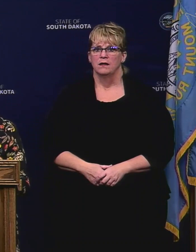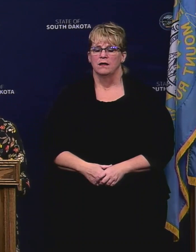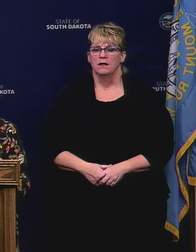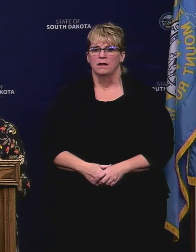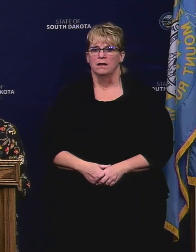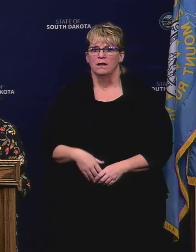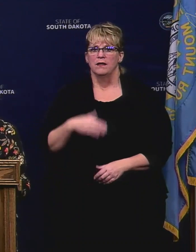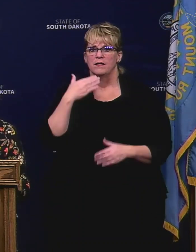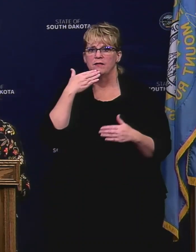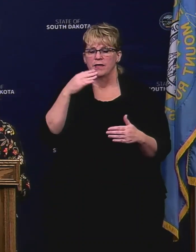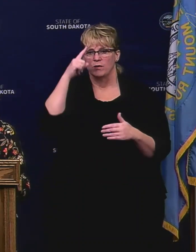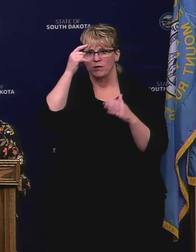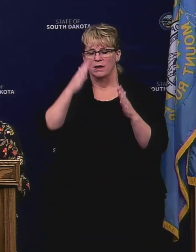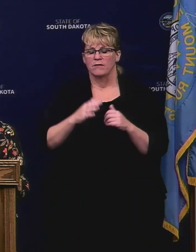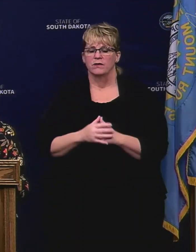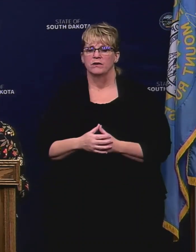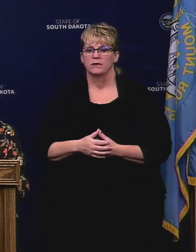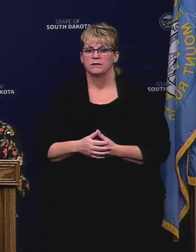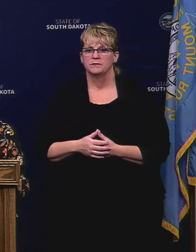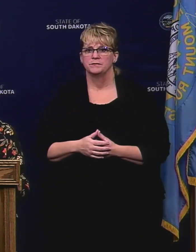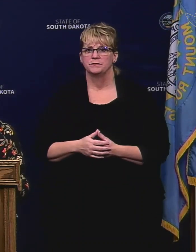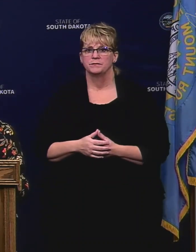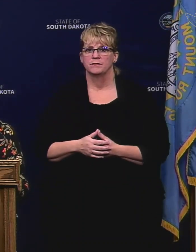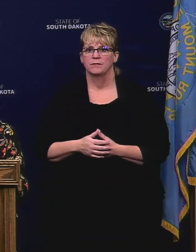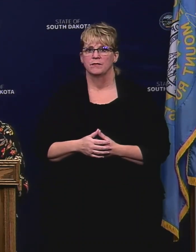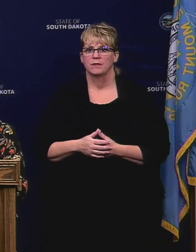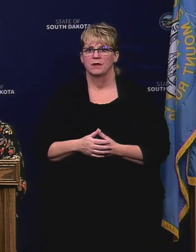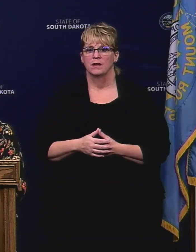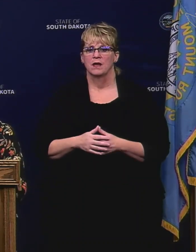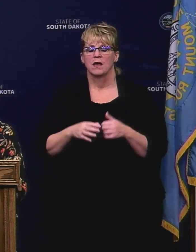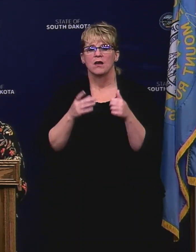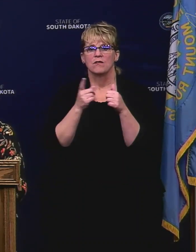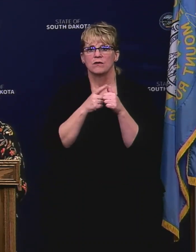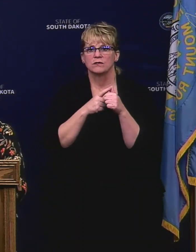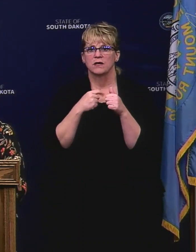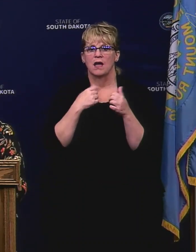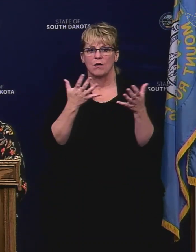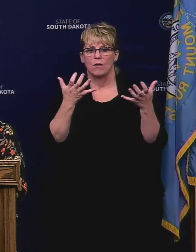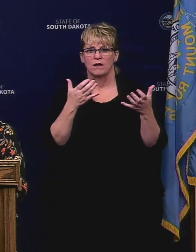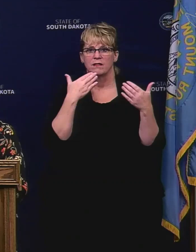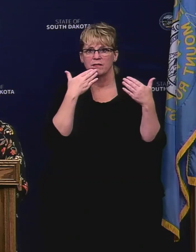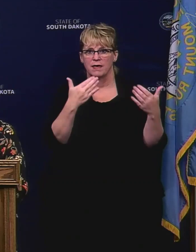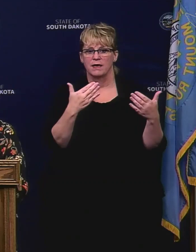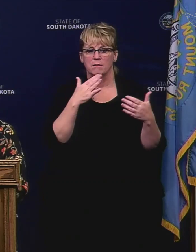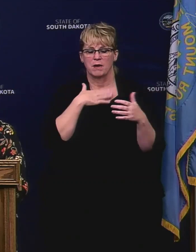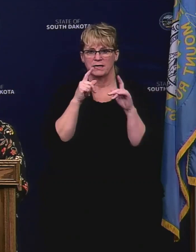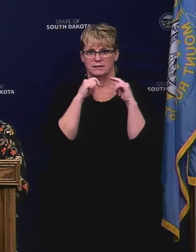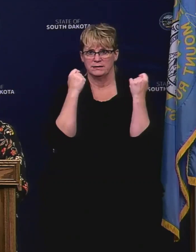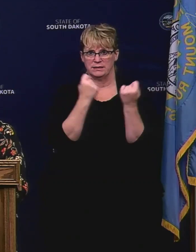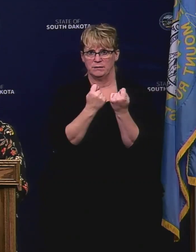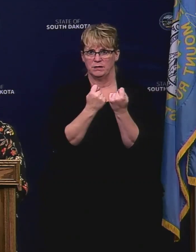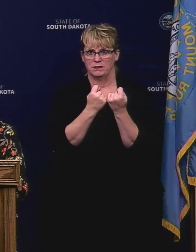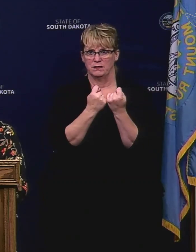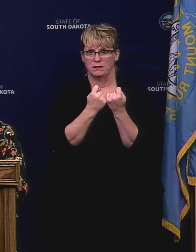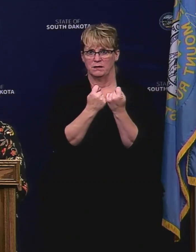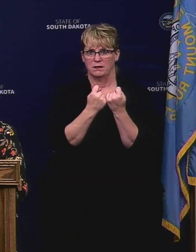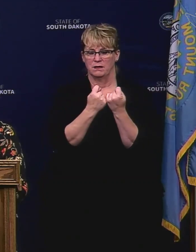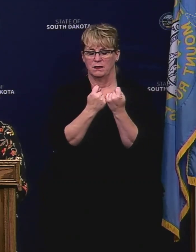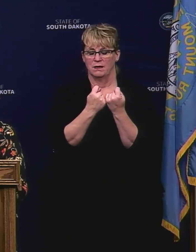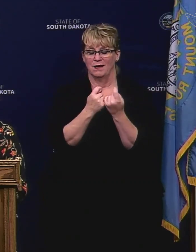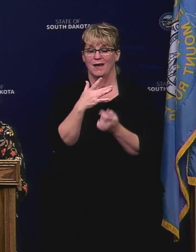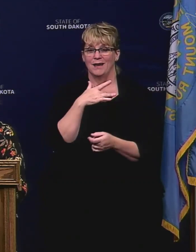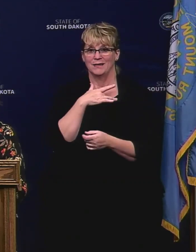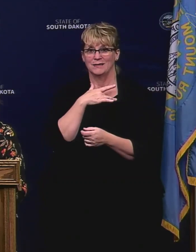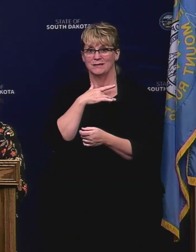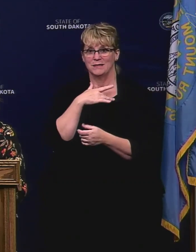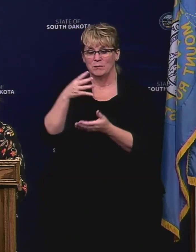Thank you, Governor Noem. First, I would like to take this opportunity to thank my team. During a typical recession, there